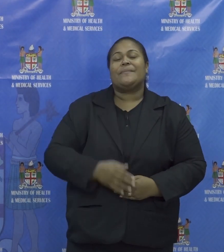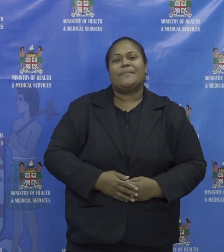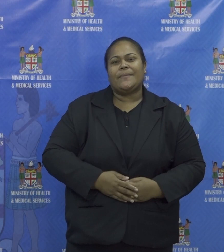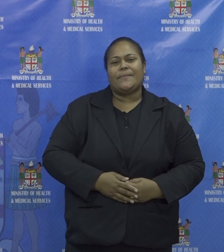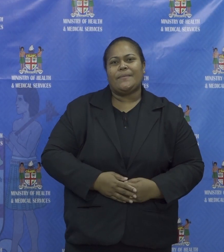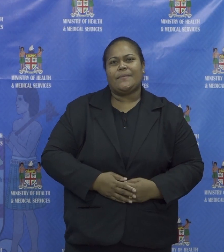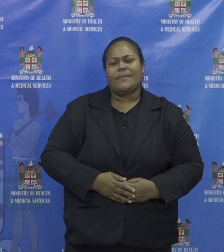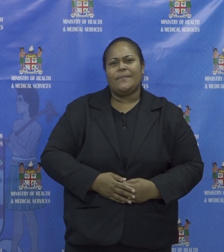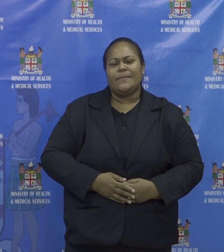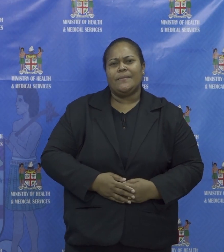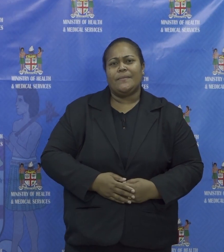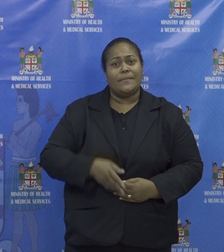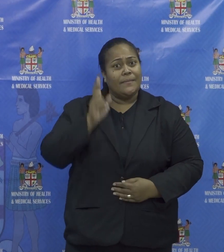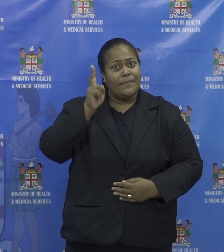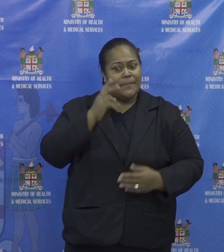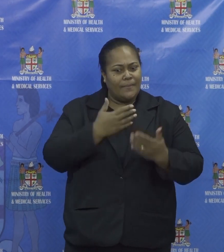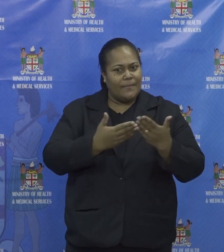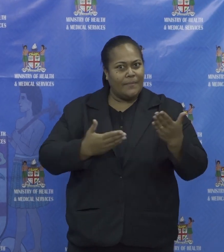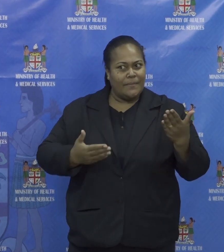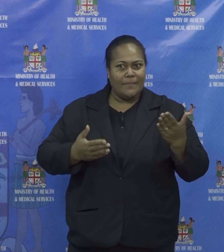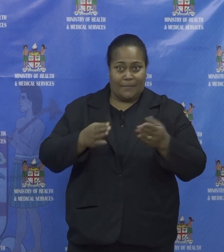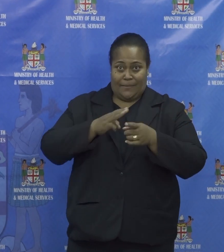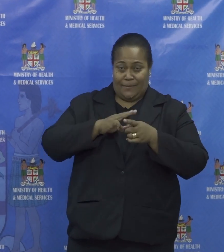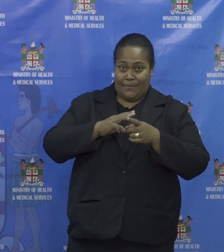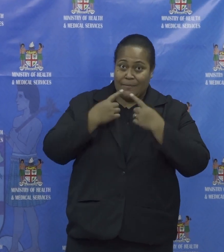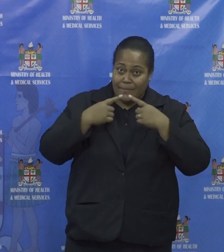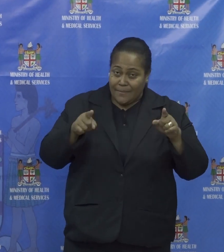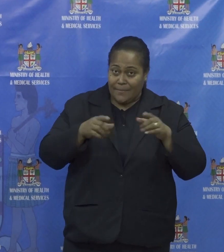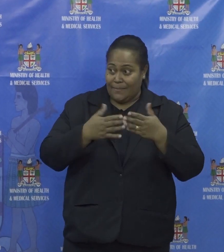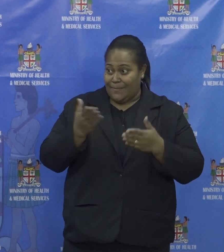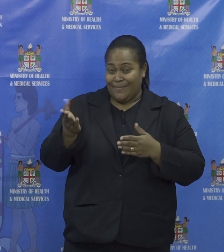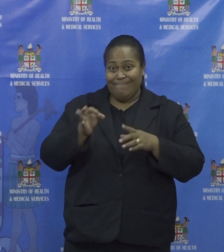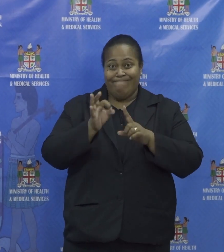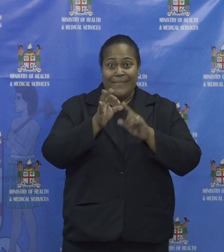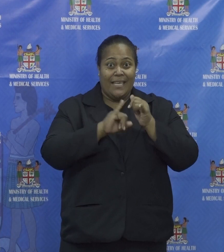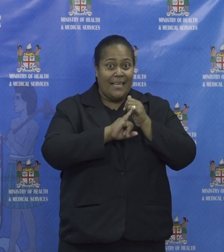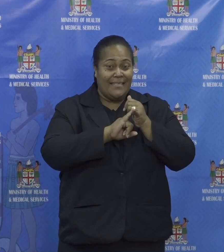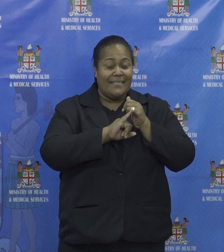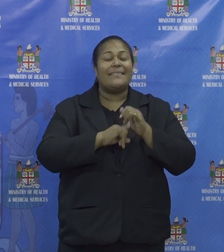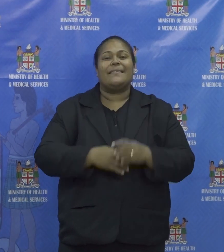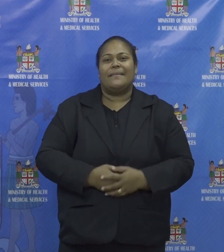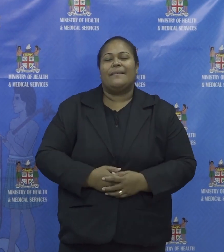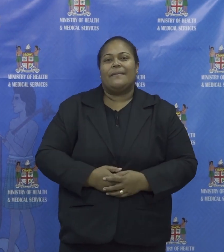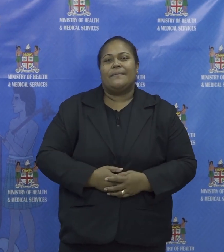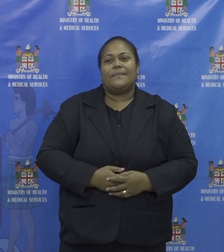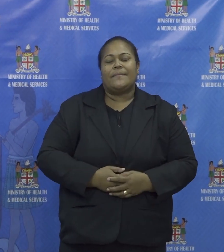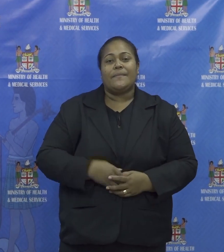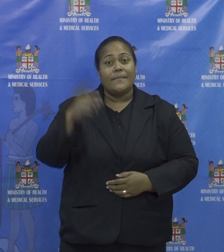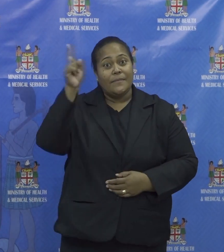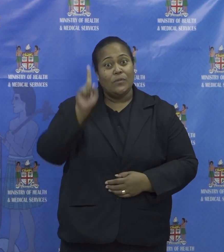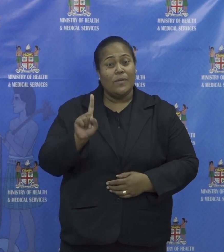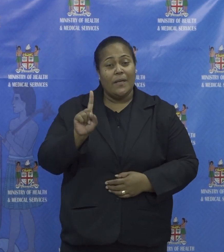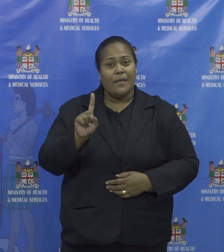some of the messages that have been delivered earlier by PS. So today is